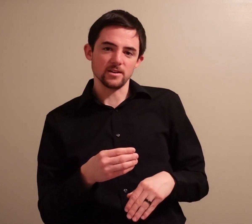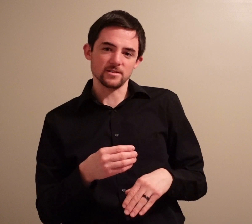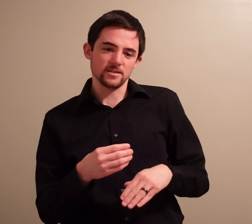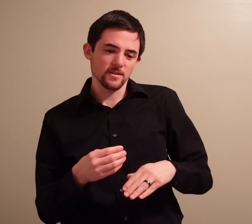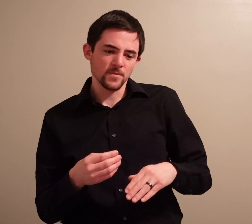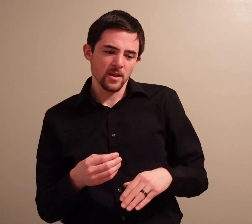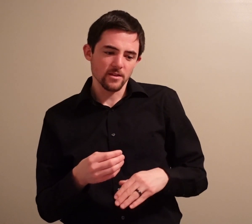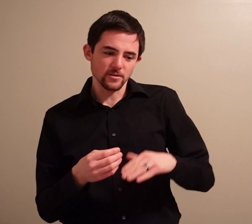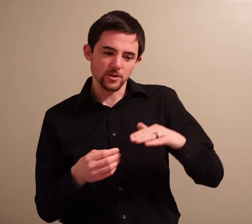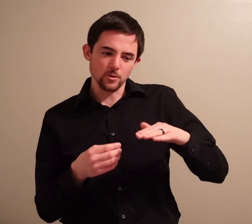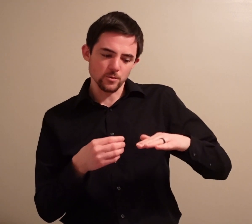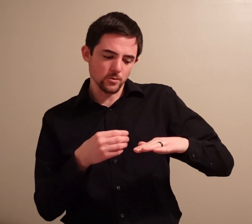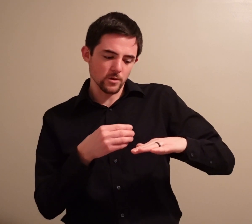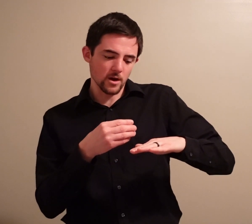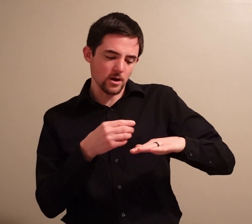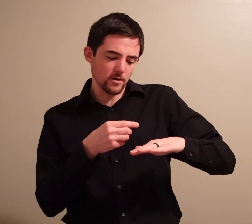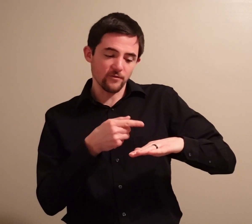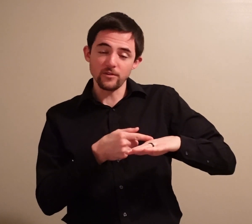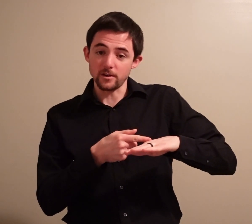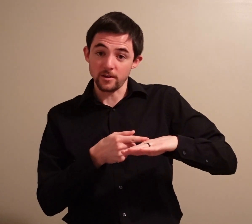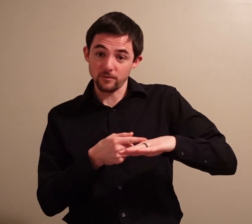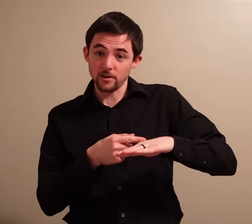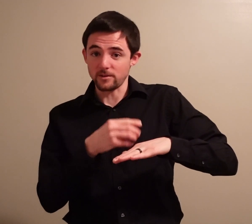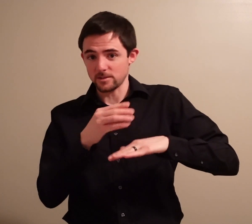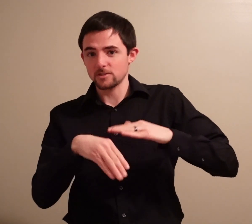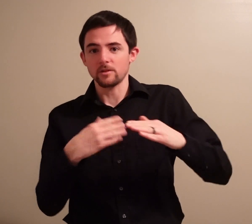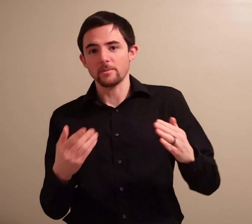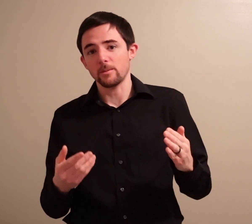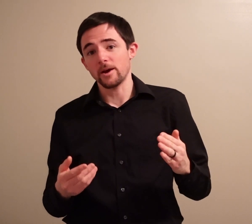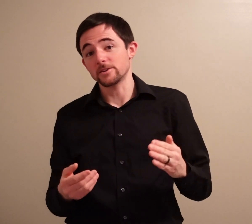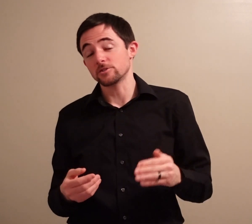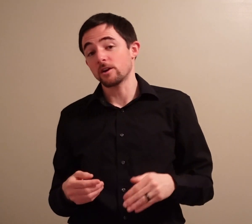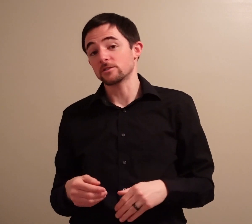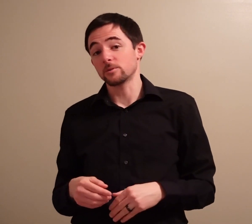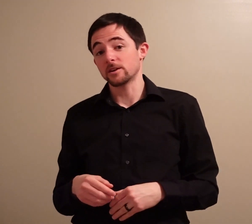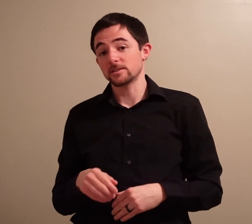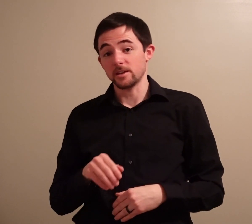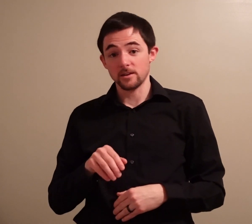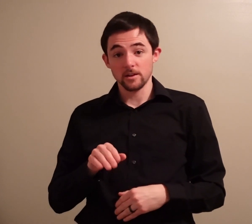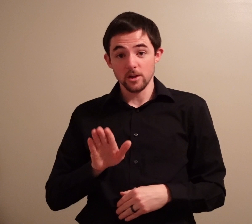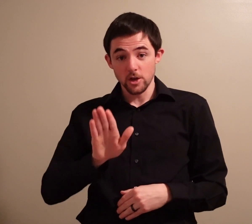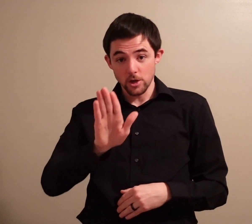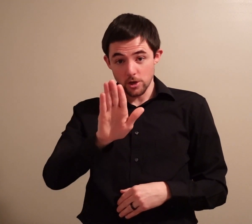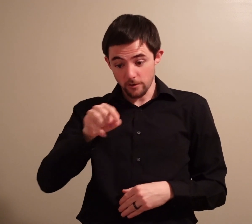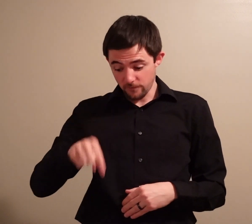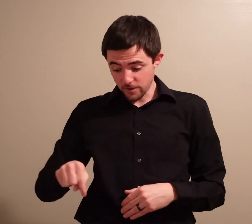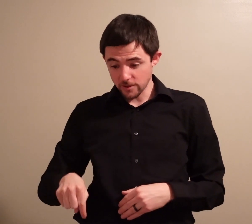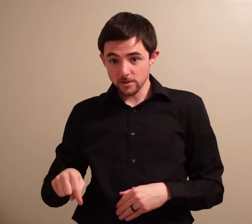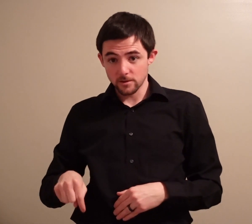because there's no foot in front of us to wrap that bandage around. So we're going to say your foot,